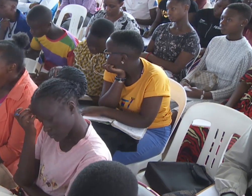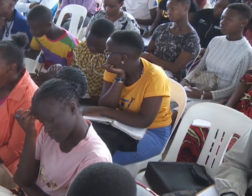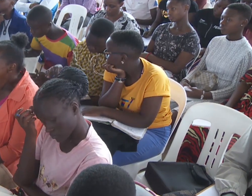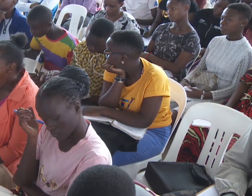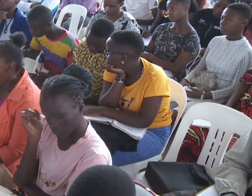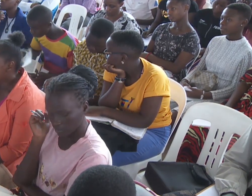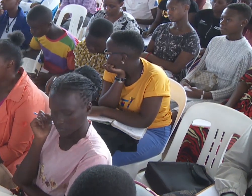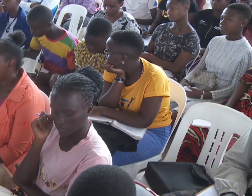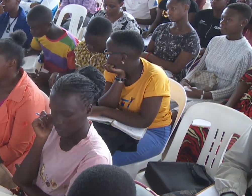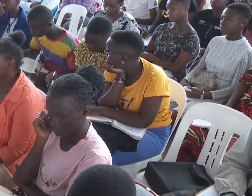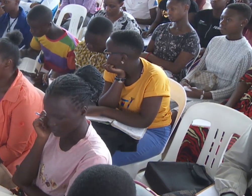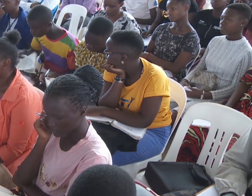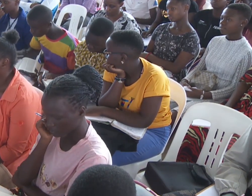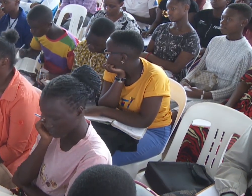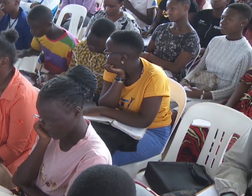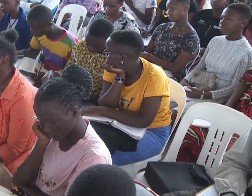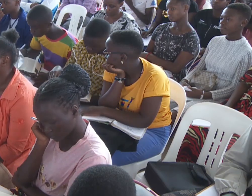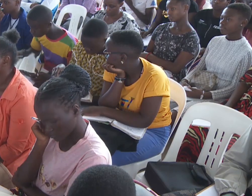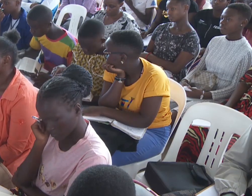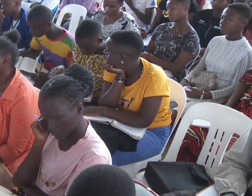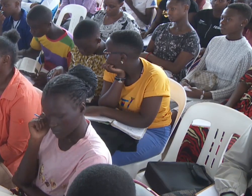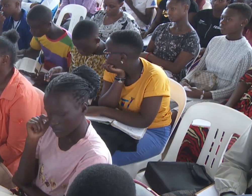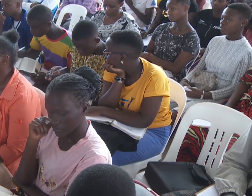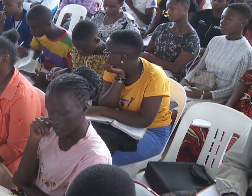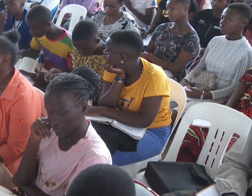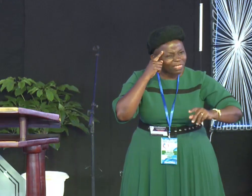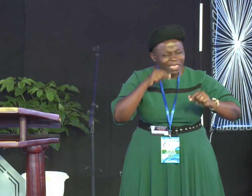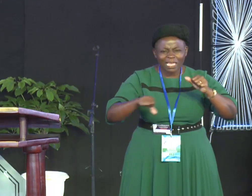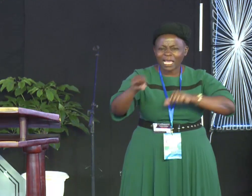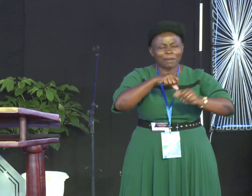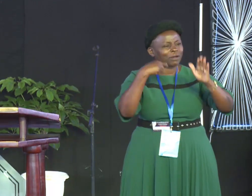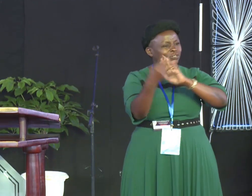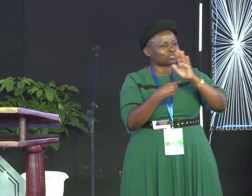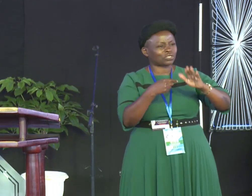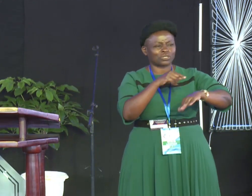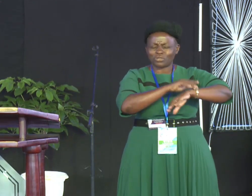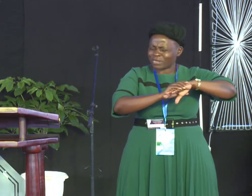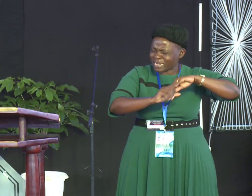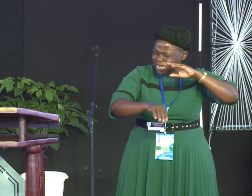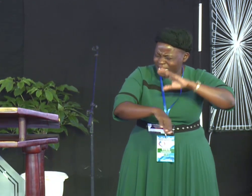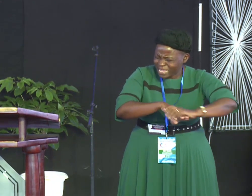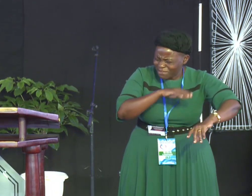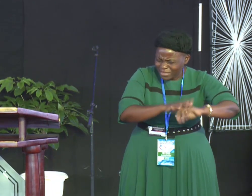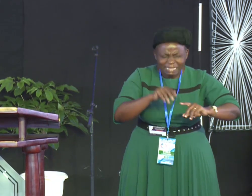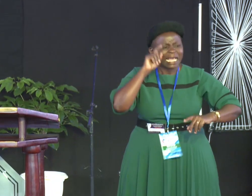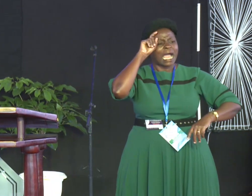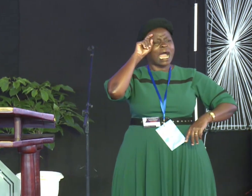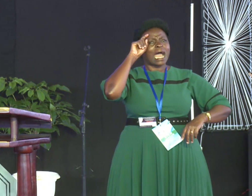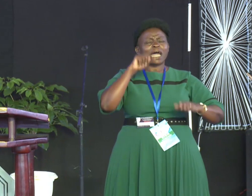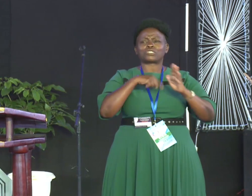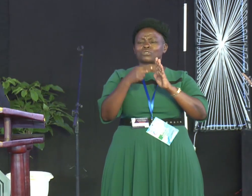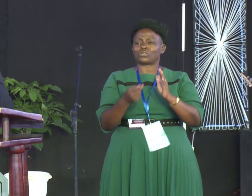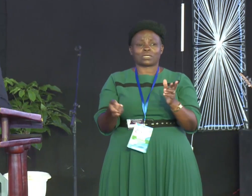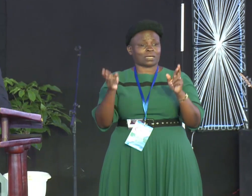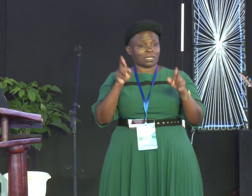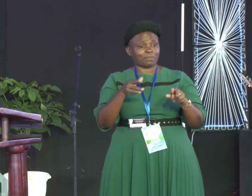Waliyo embeera ejjanga togirowooza nga nako nga teyingiranga na mbirowoozo byo. There is a situation that you can never imagine of that it can come unto